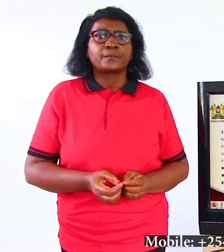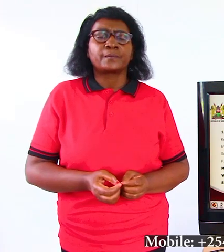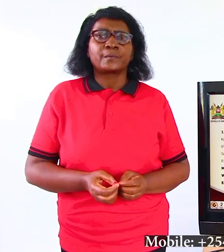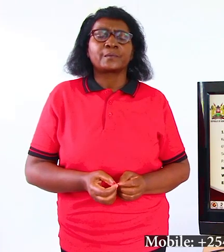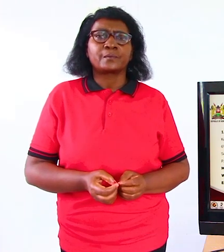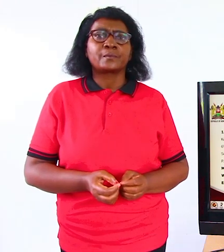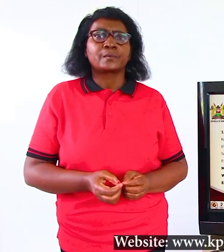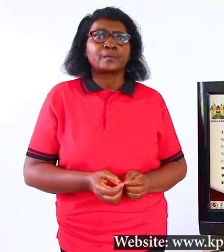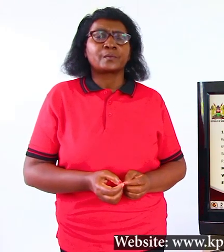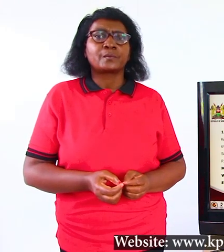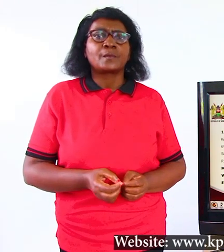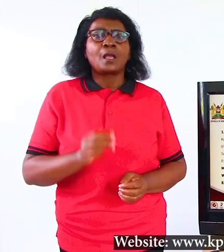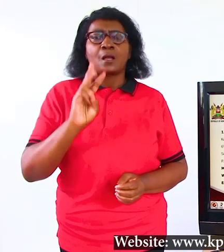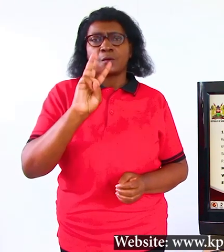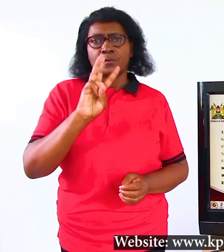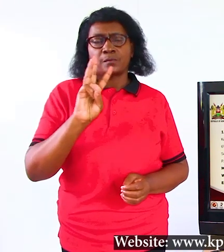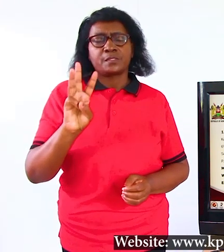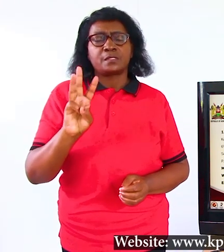000. Website